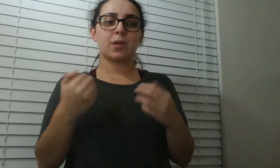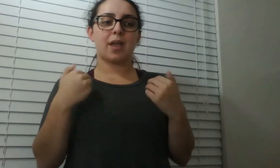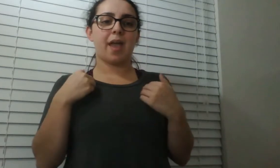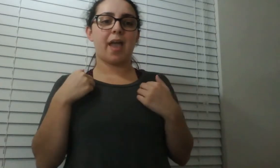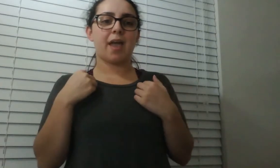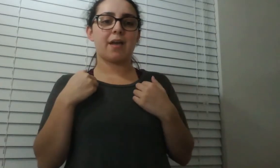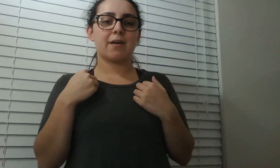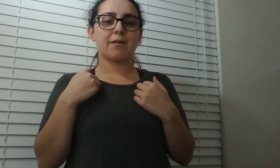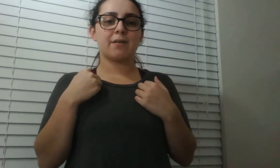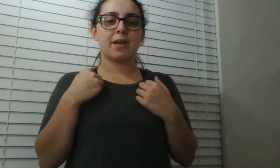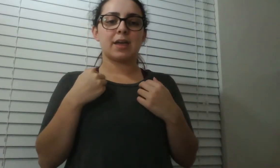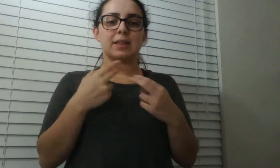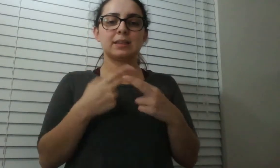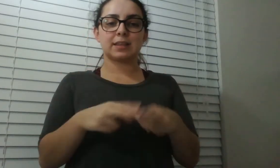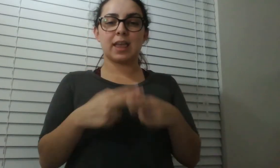radiolab.org.